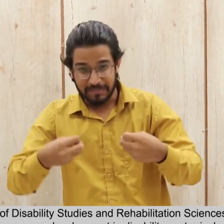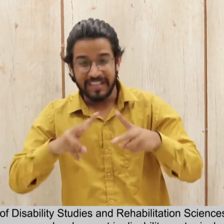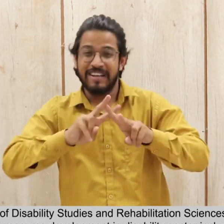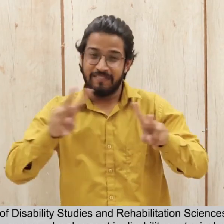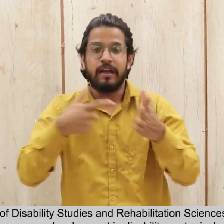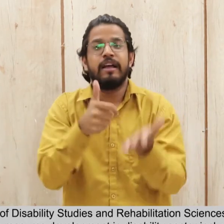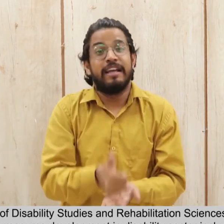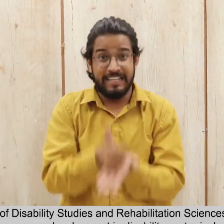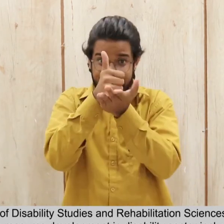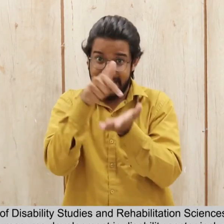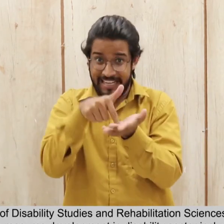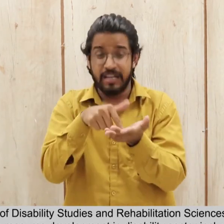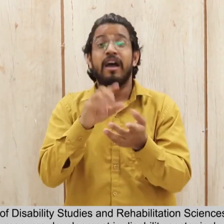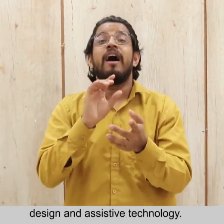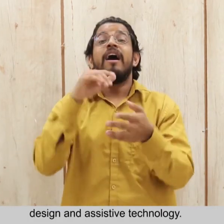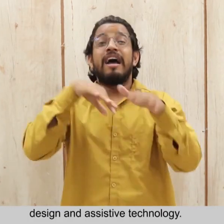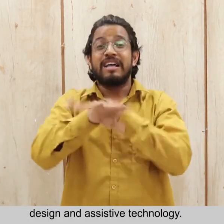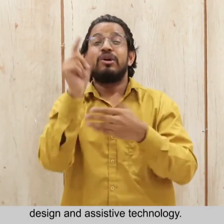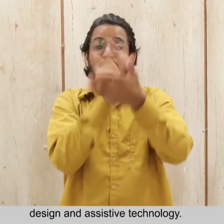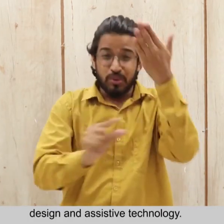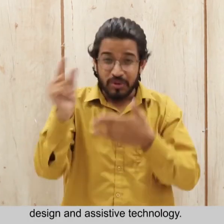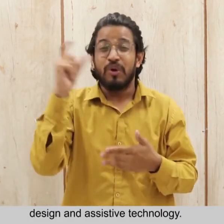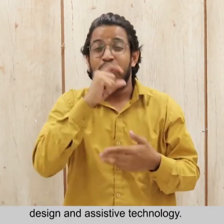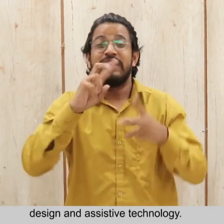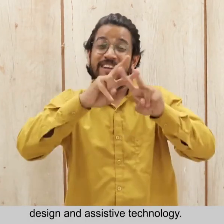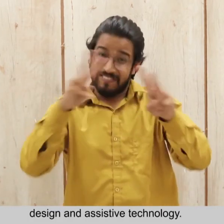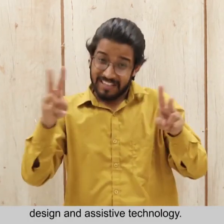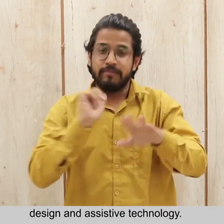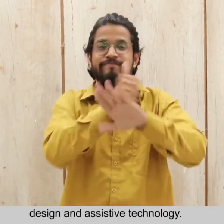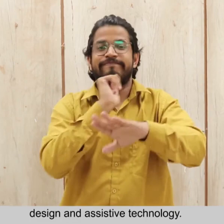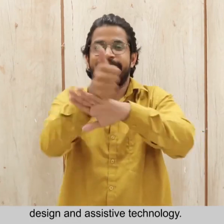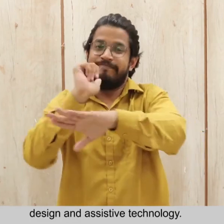sector, including inclusive universal design and assistive technology.